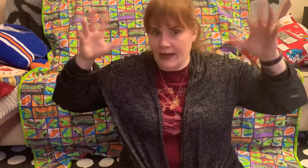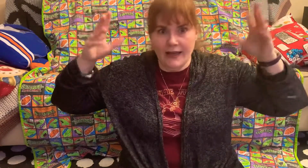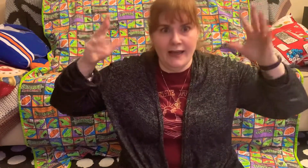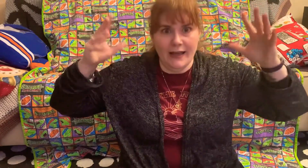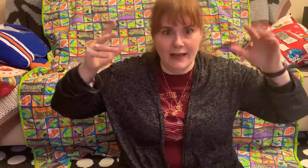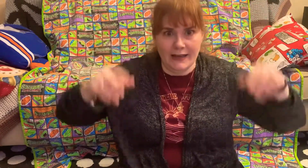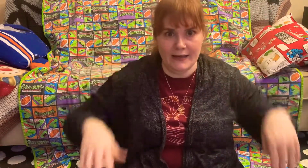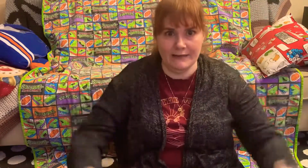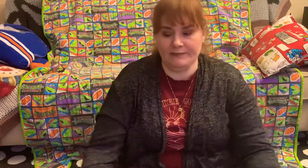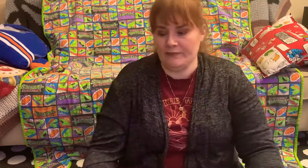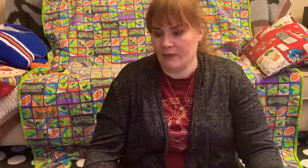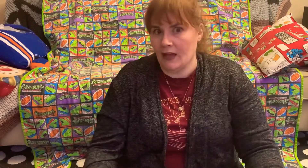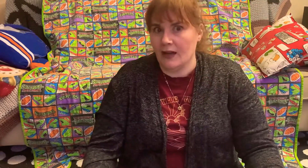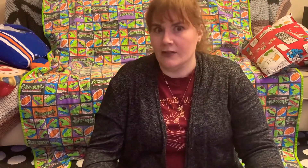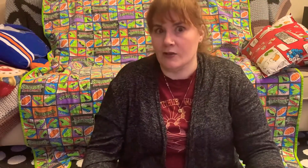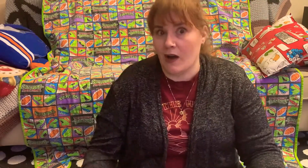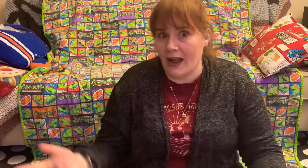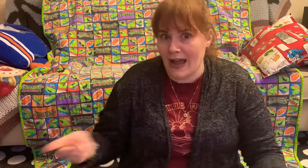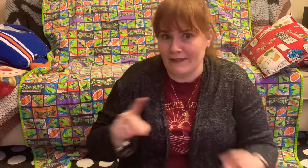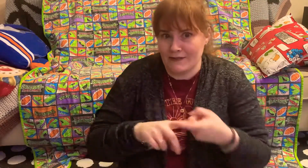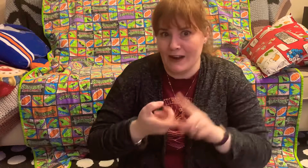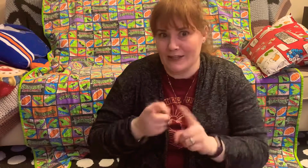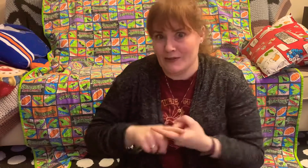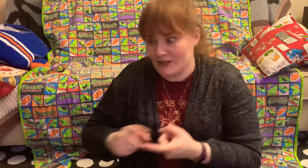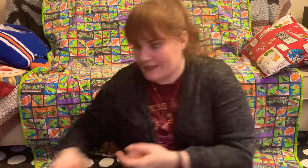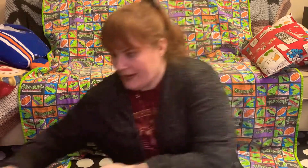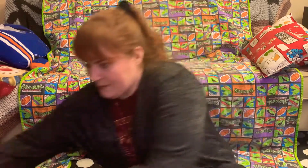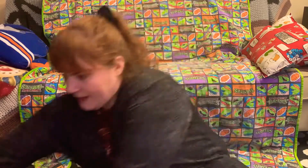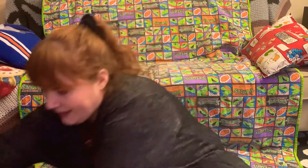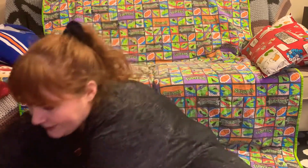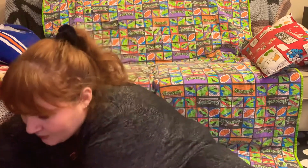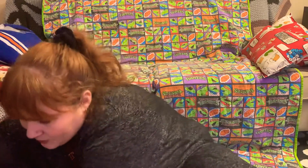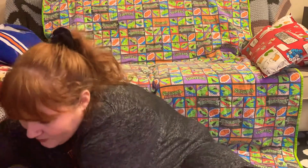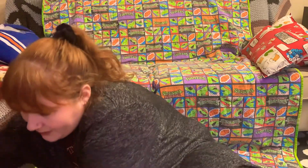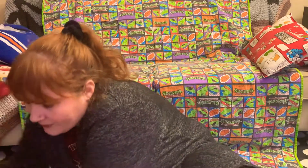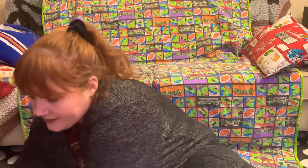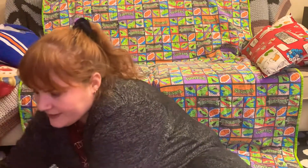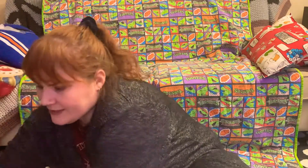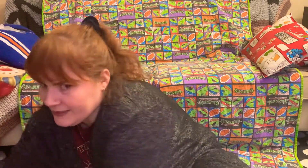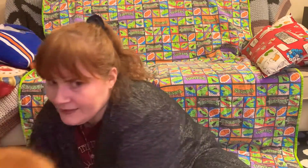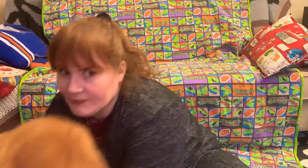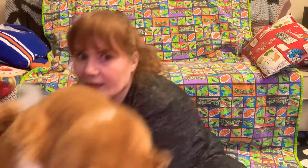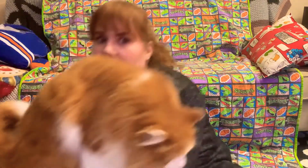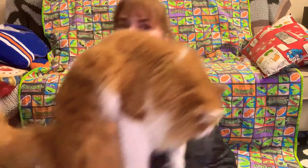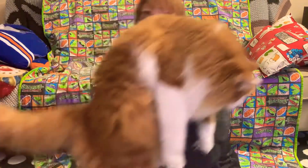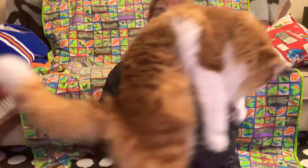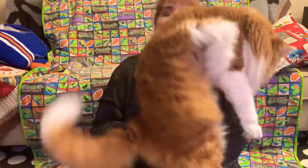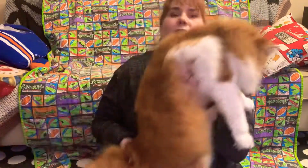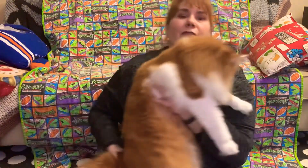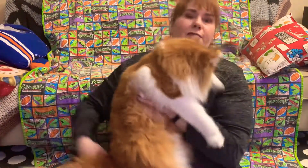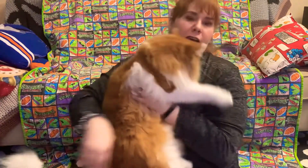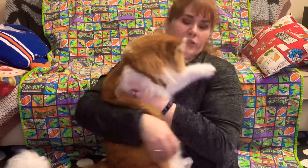Yay! So I have a friend who just came, so you might want to see. He's my fire truck